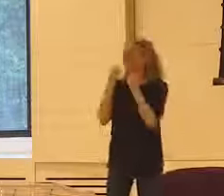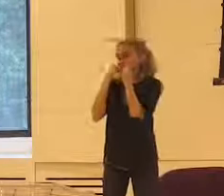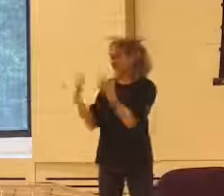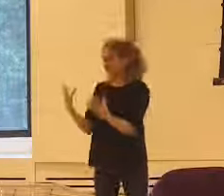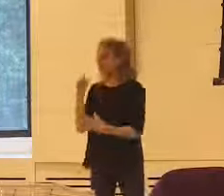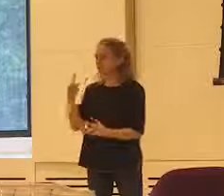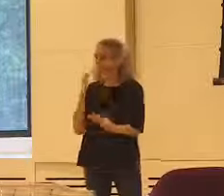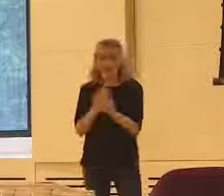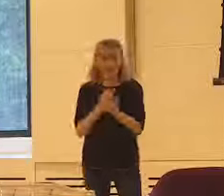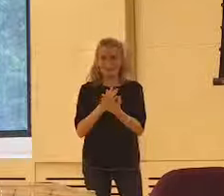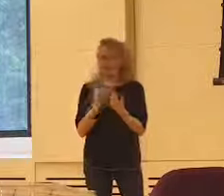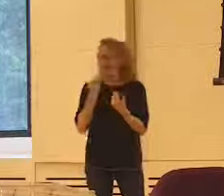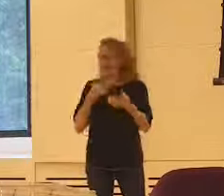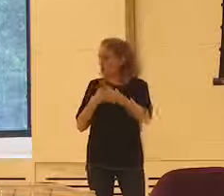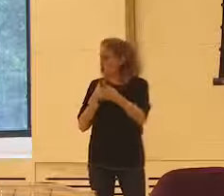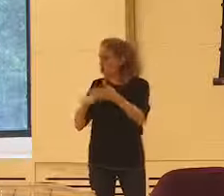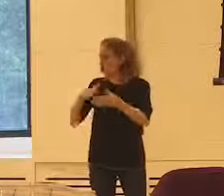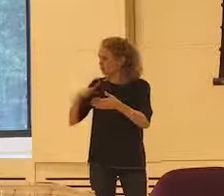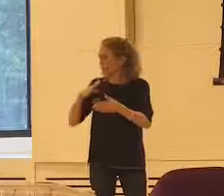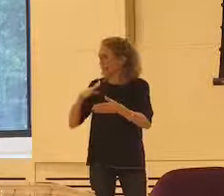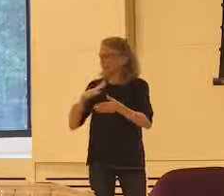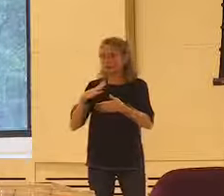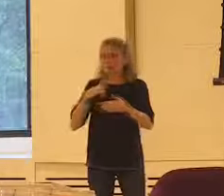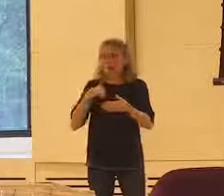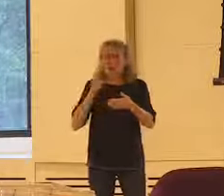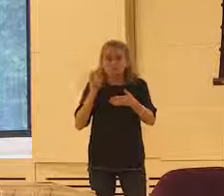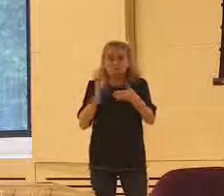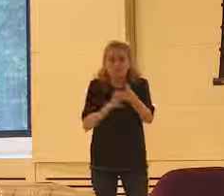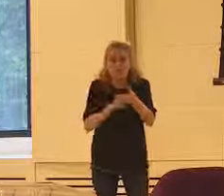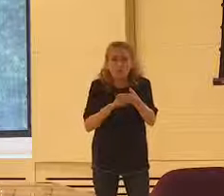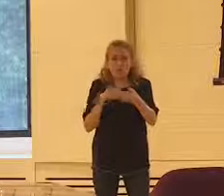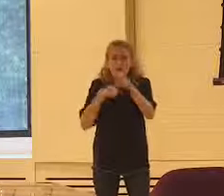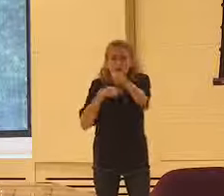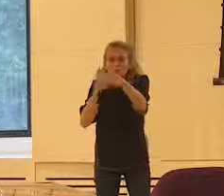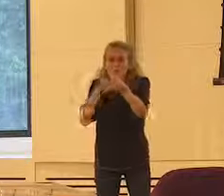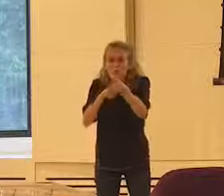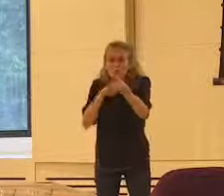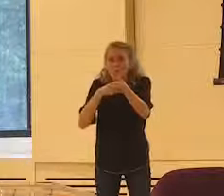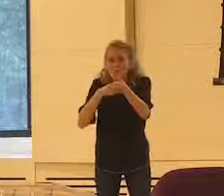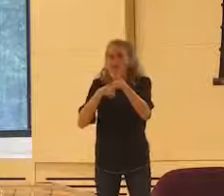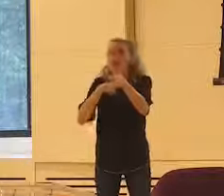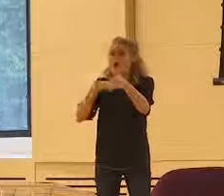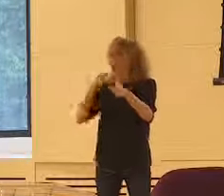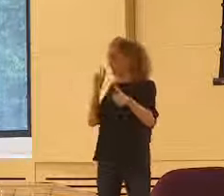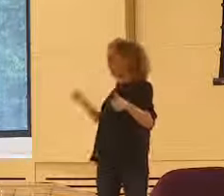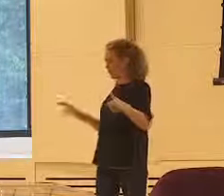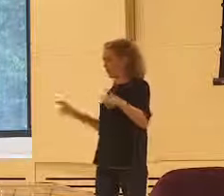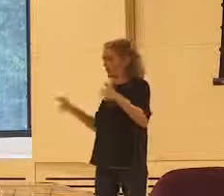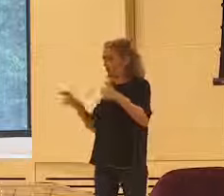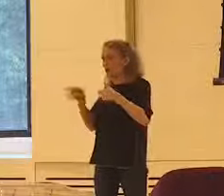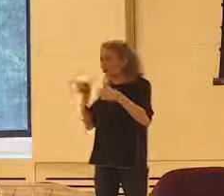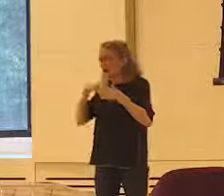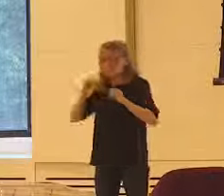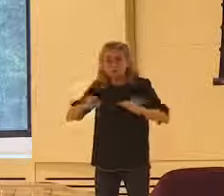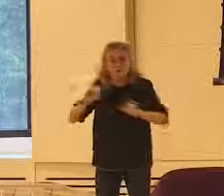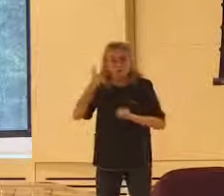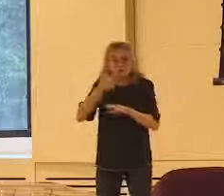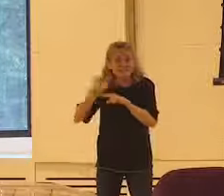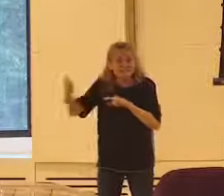To have a BSL interpreter is great. I'm not criticising interpreters, but it's not the best. To be booked to see somebody and to have an